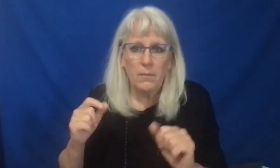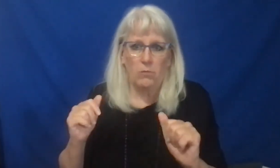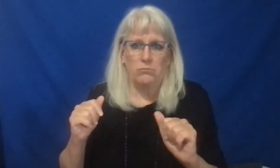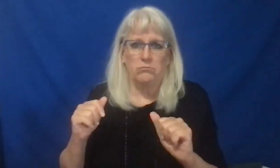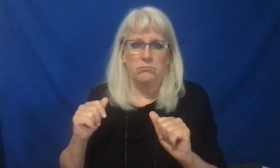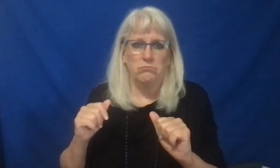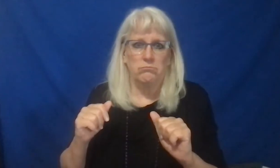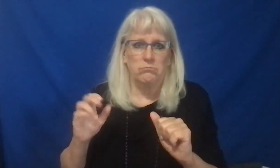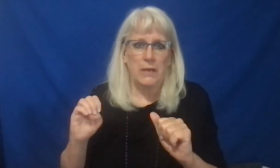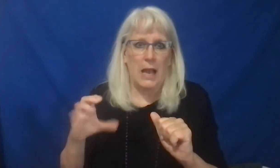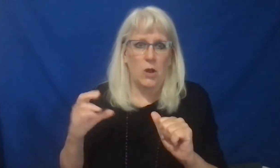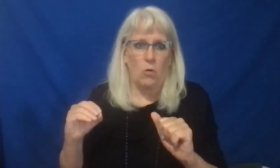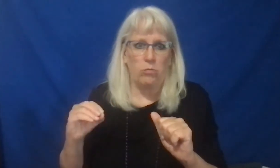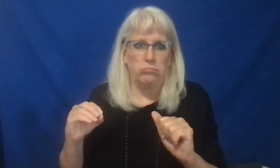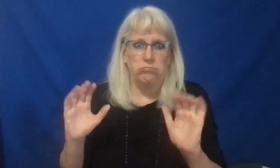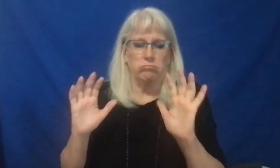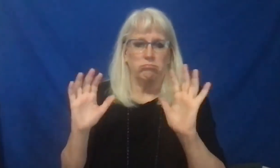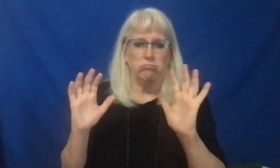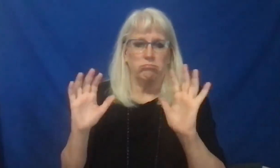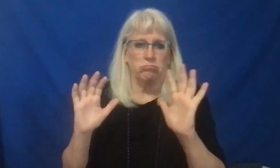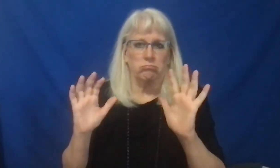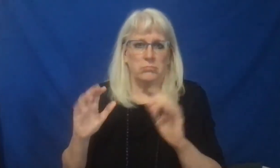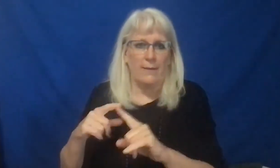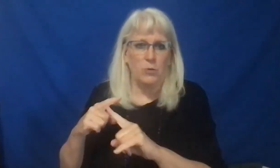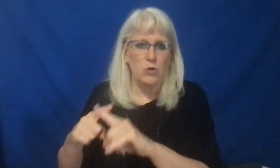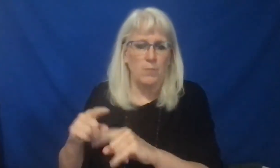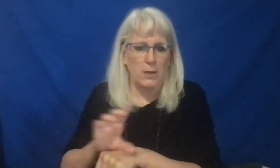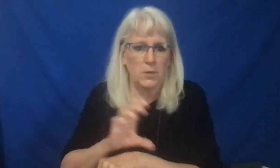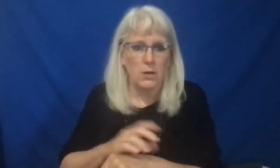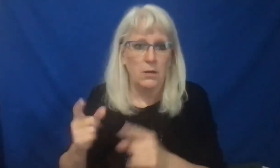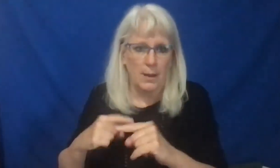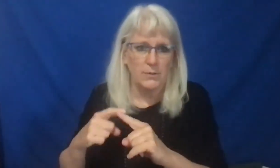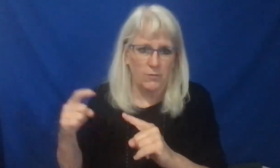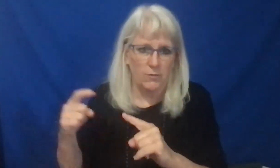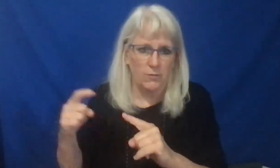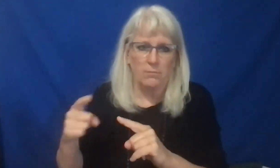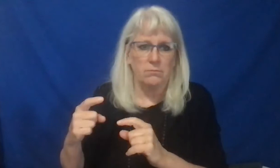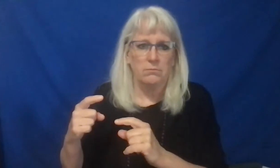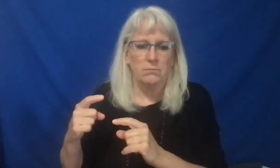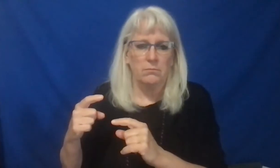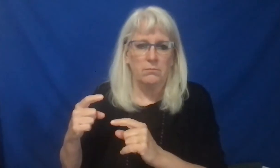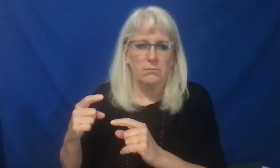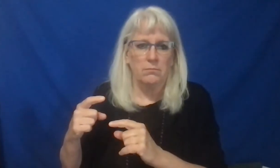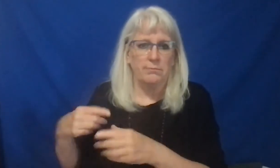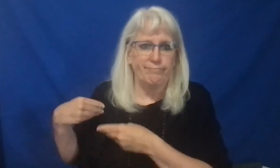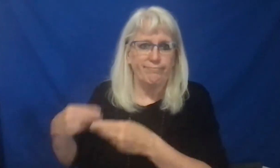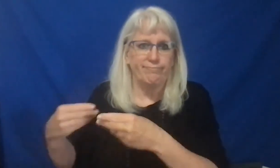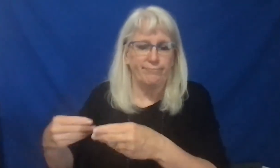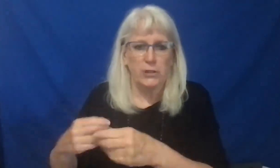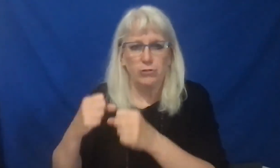can you hear me on both? I muted my computer. Who comes from a long line of strong, sober women that I look up to. And I